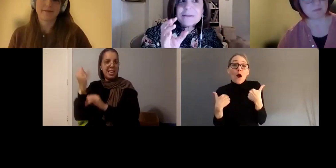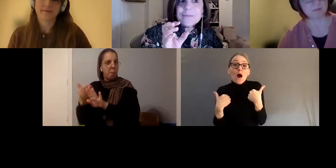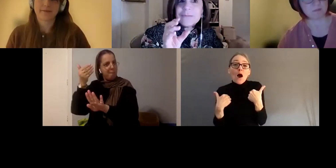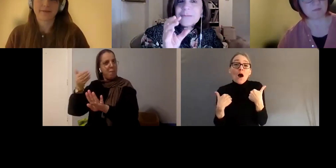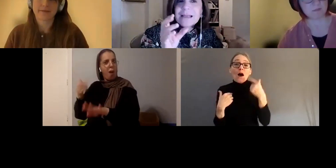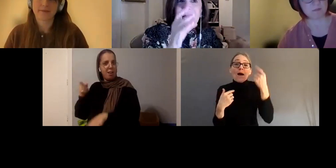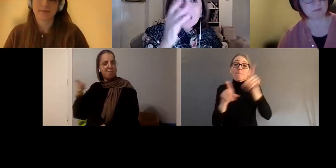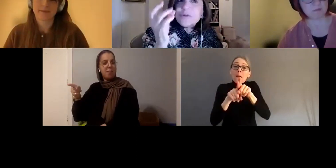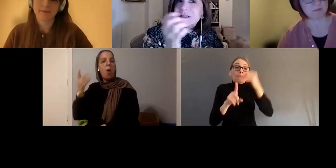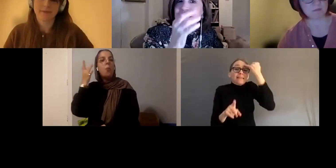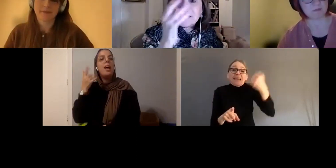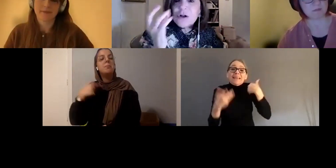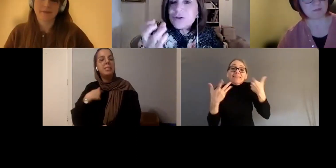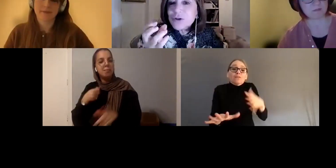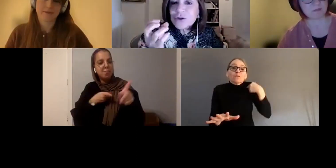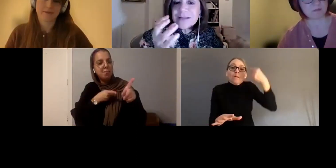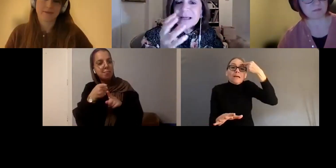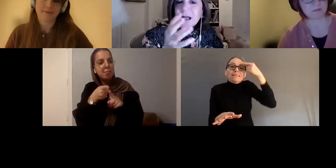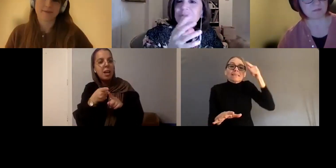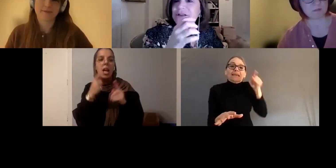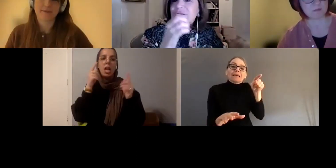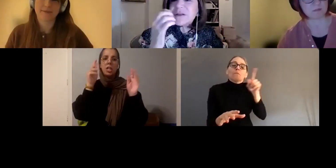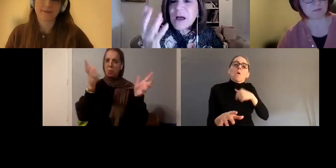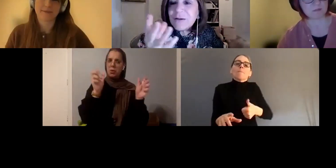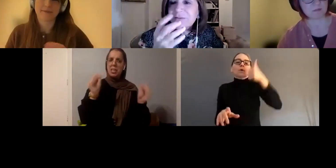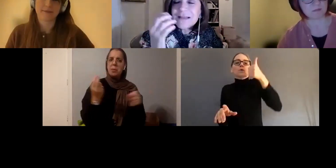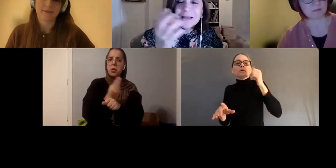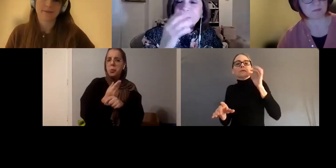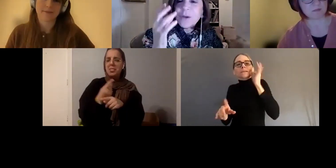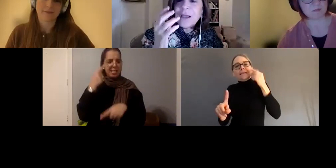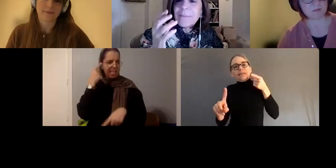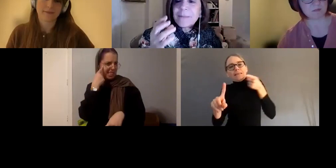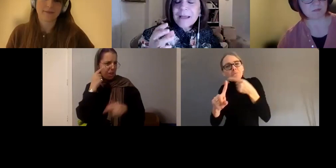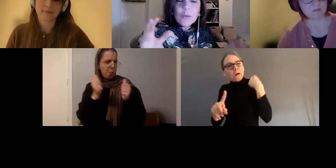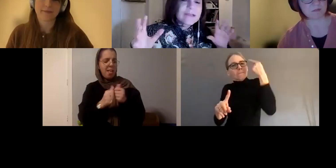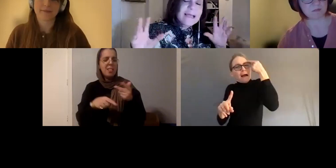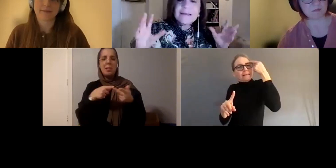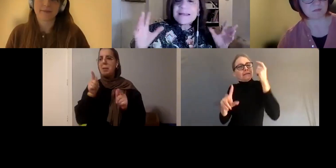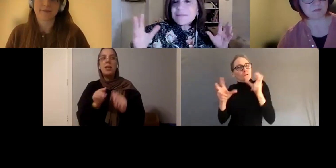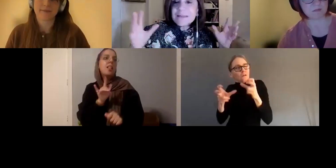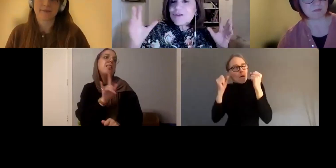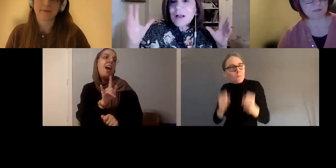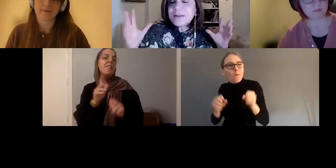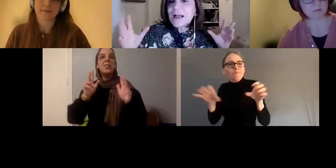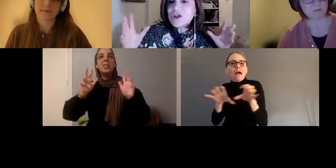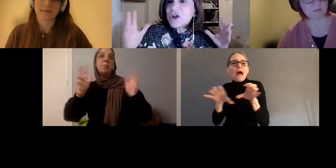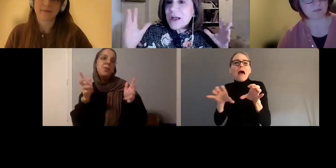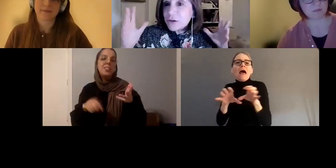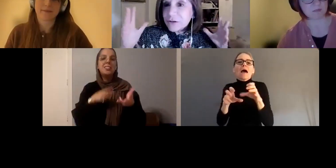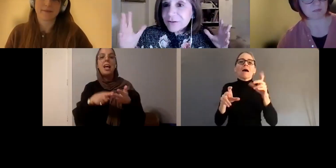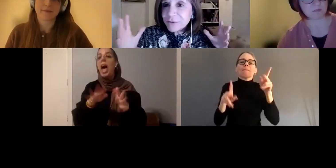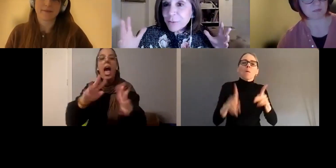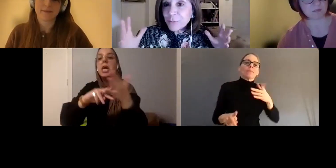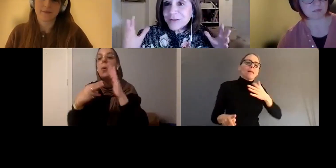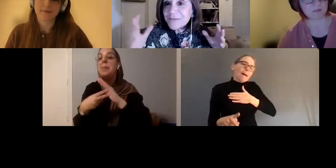an object in the culture, as an object of love, you know, I don't want to say that Steve Jobs and I